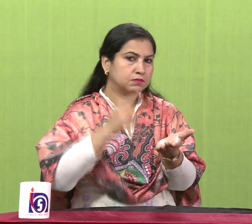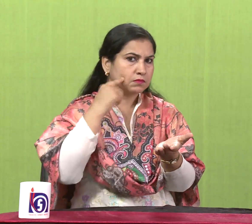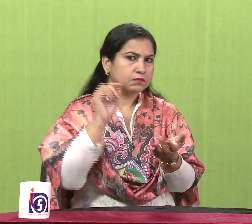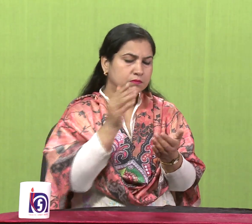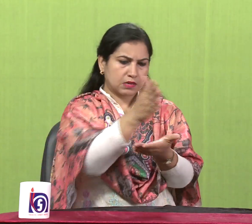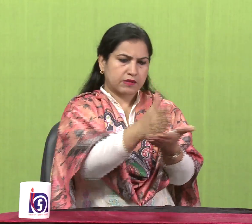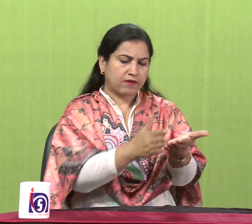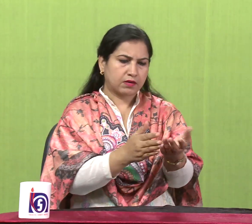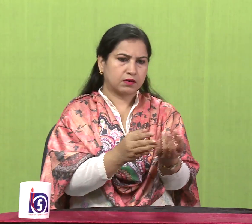in two parts